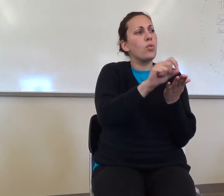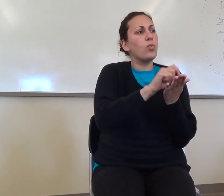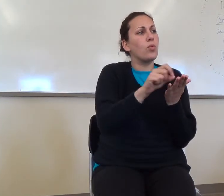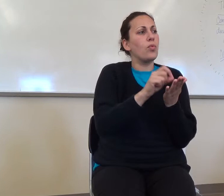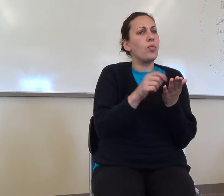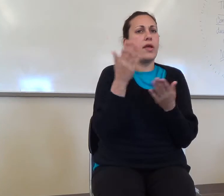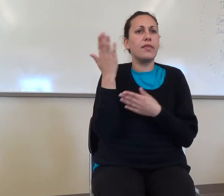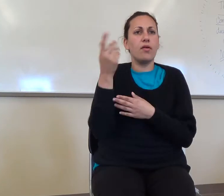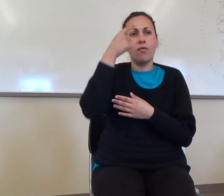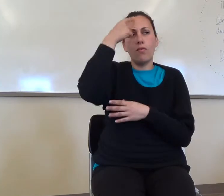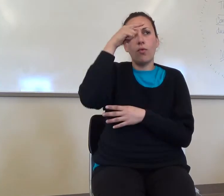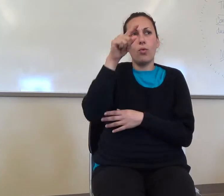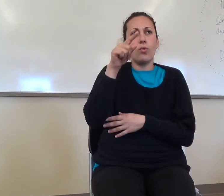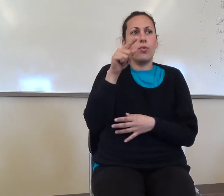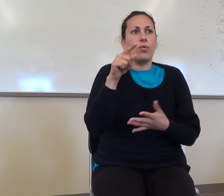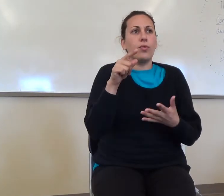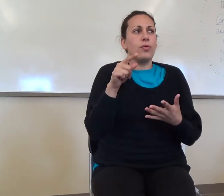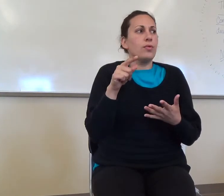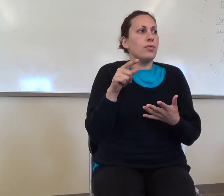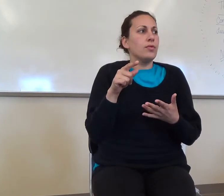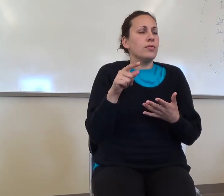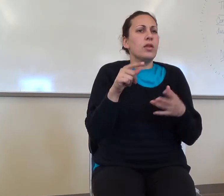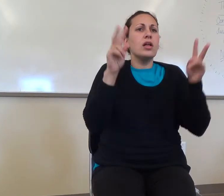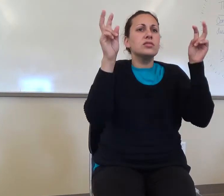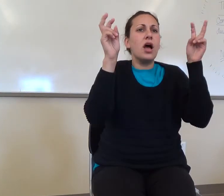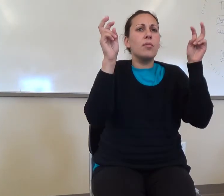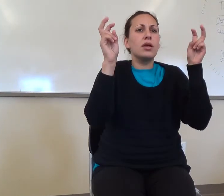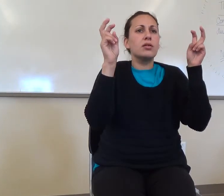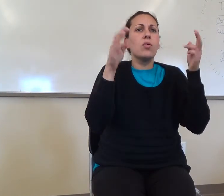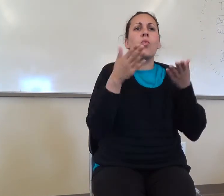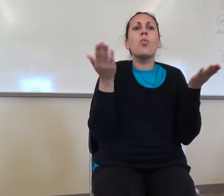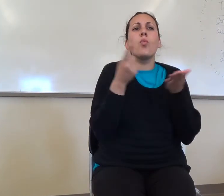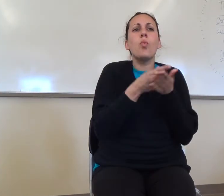down for the topic of this?